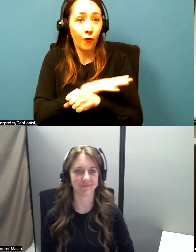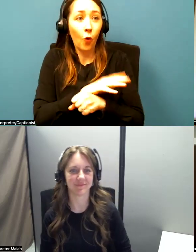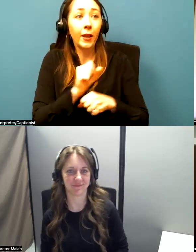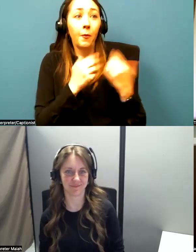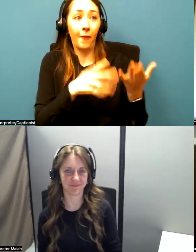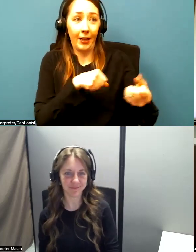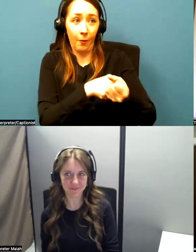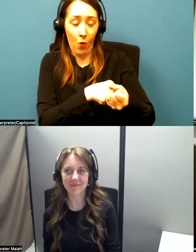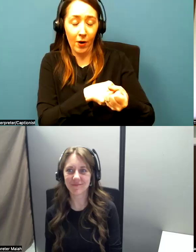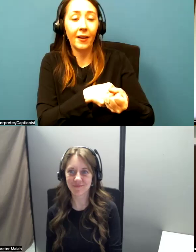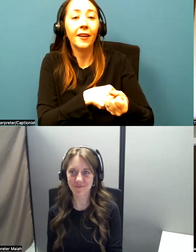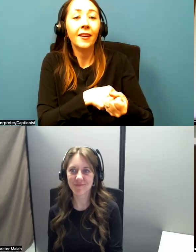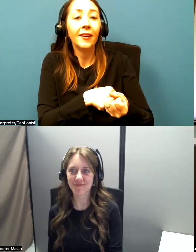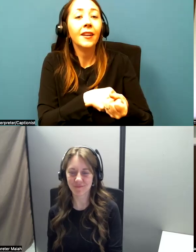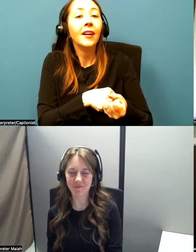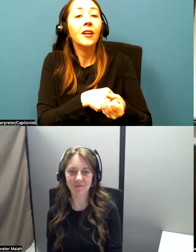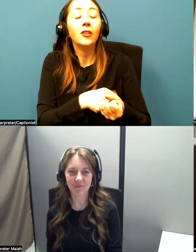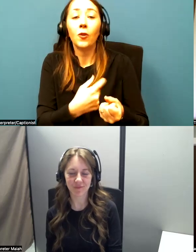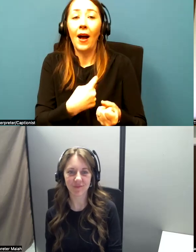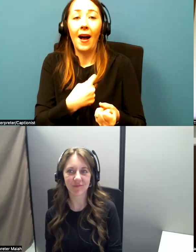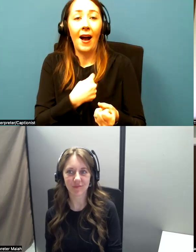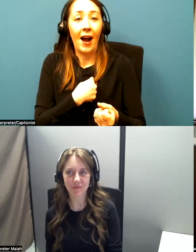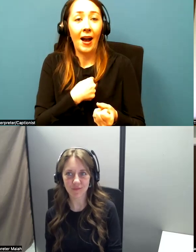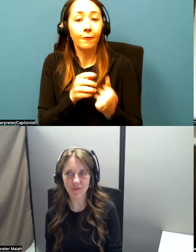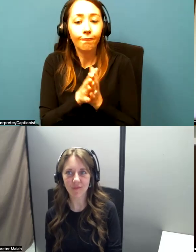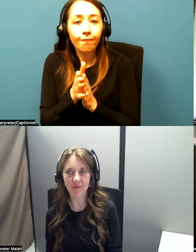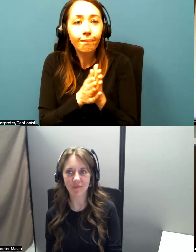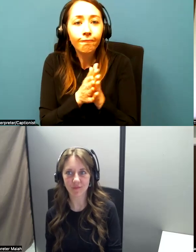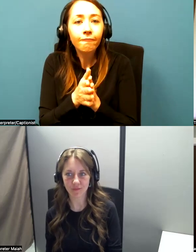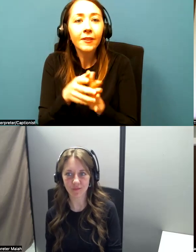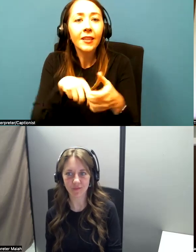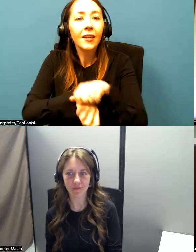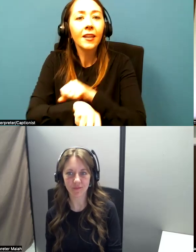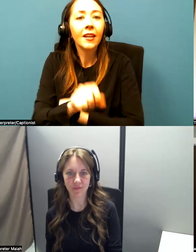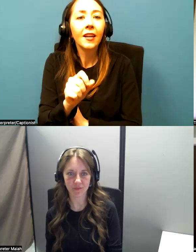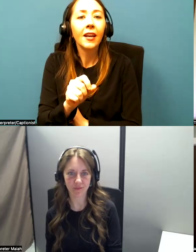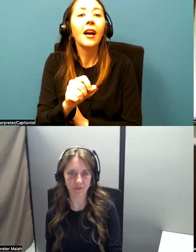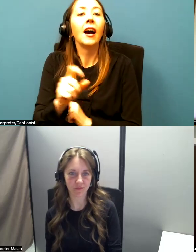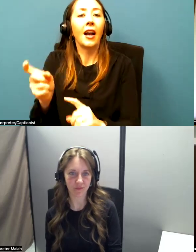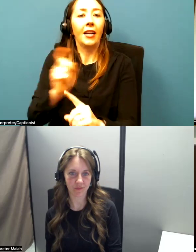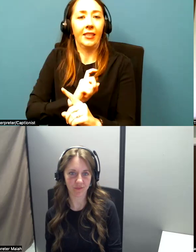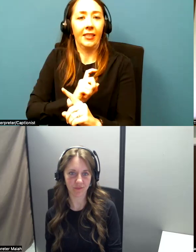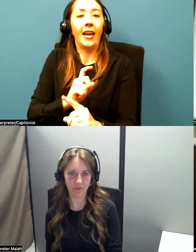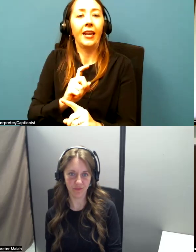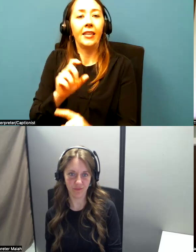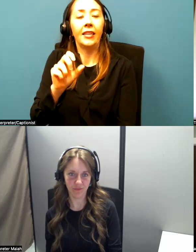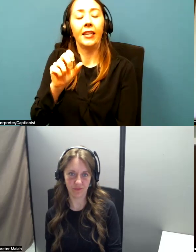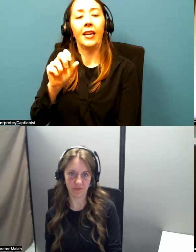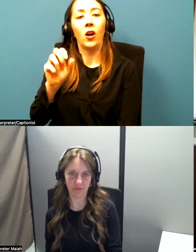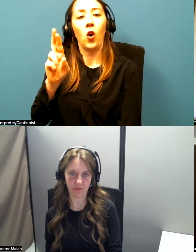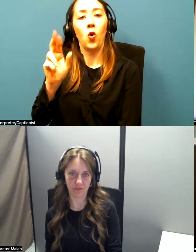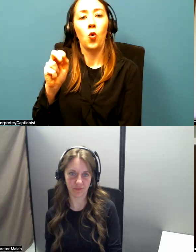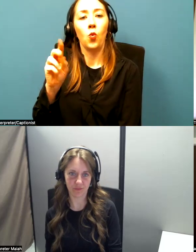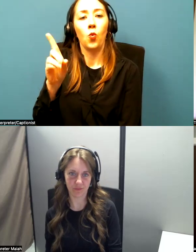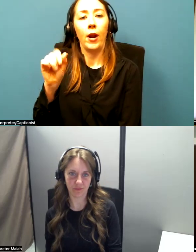you. And so I got the esteemed, incredible Randy Pope, who's president